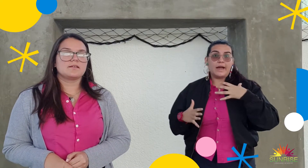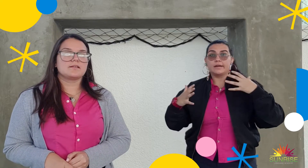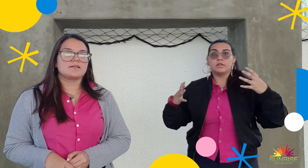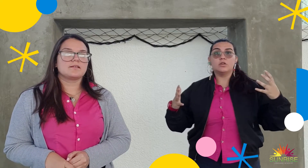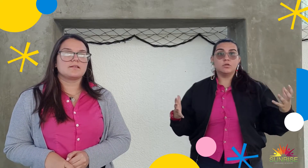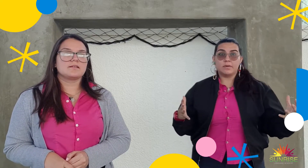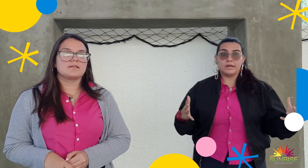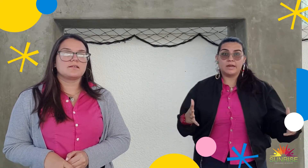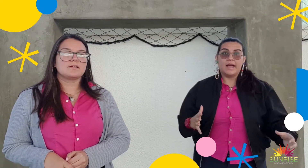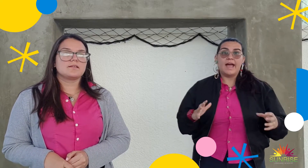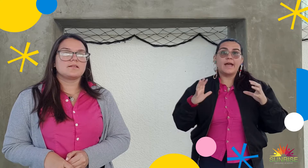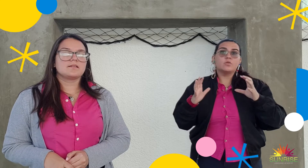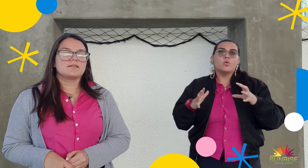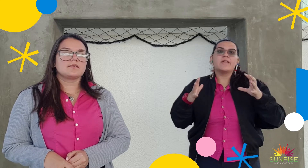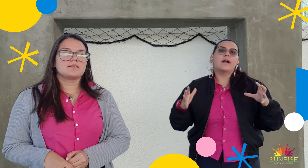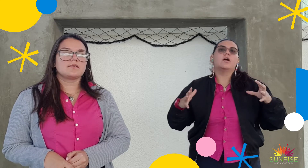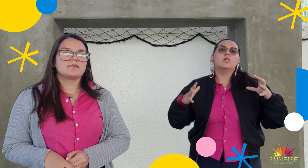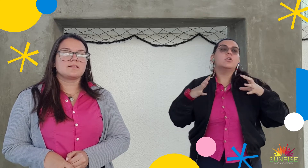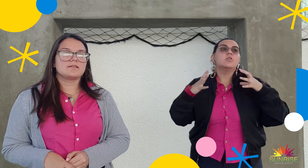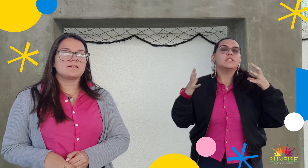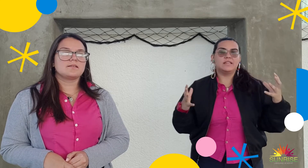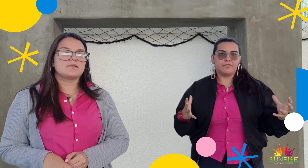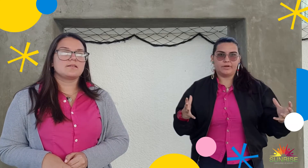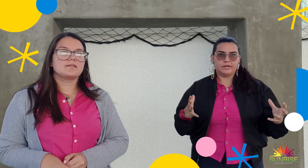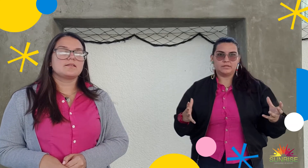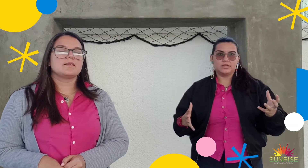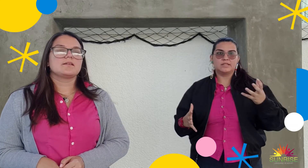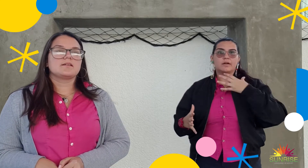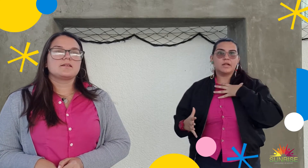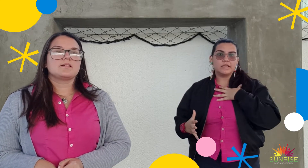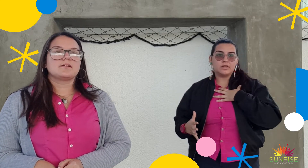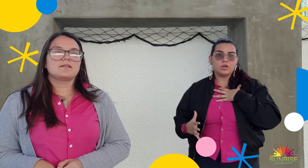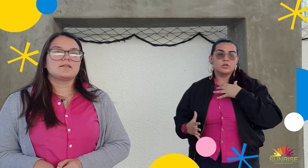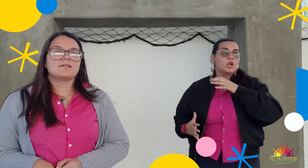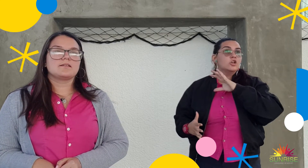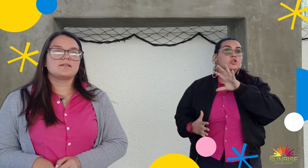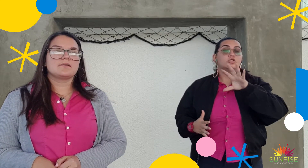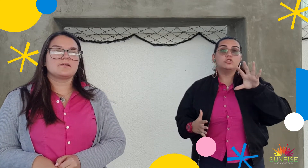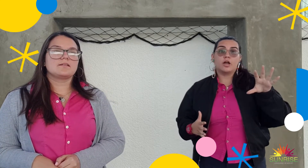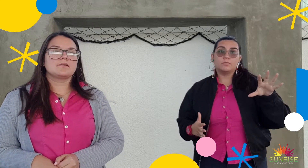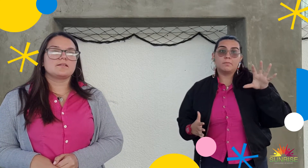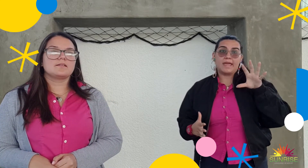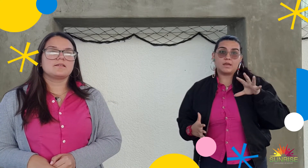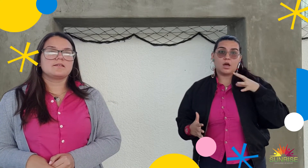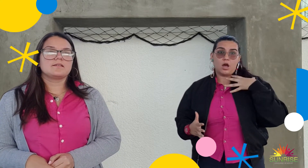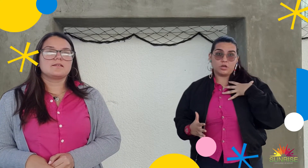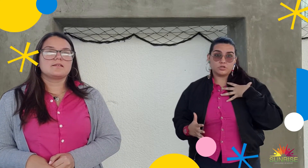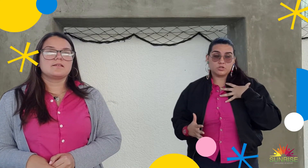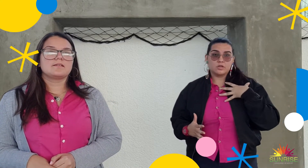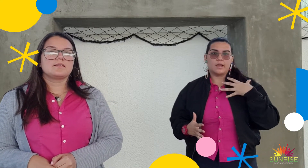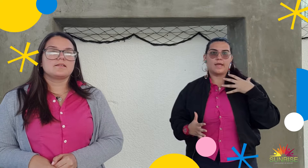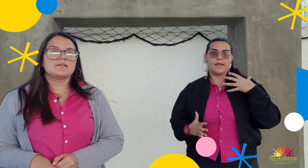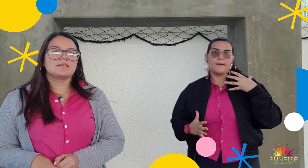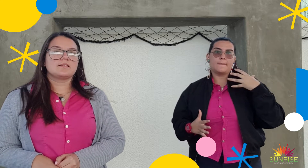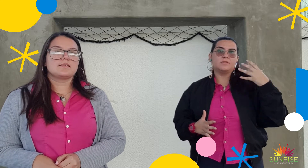All are human and we are different. The religion don't make